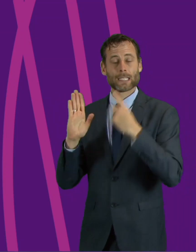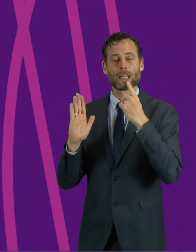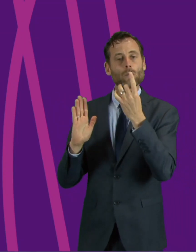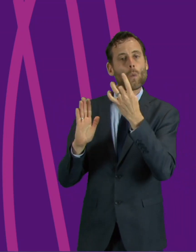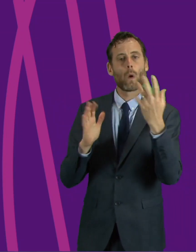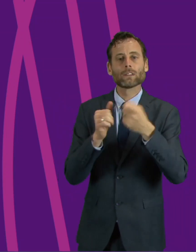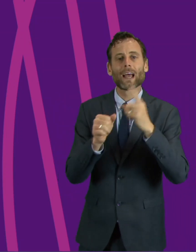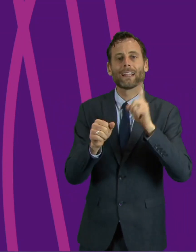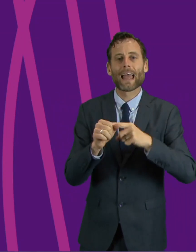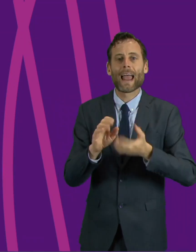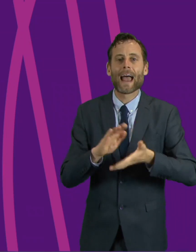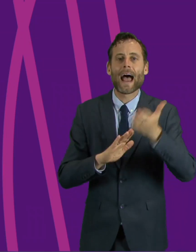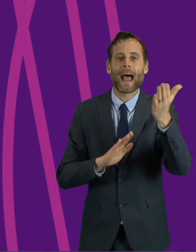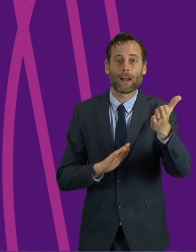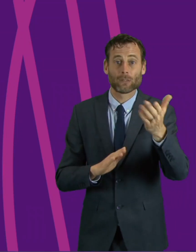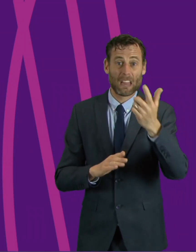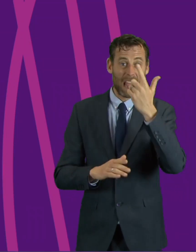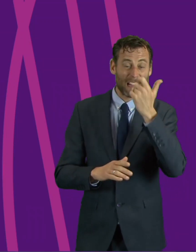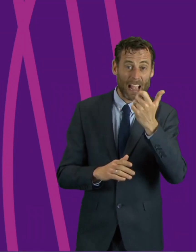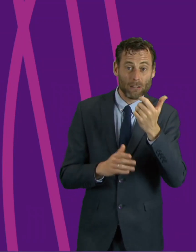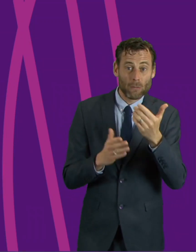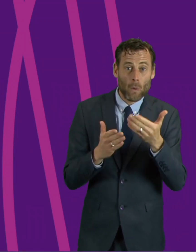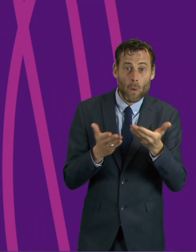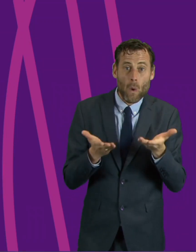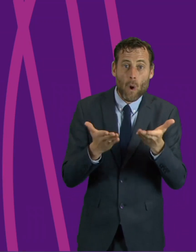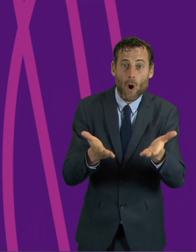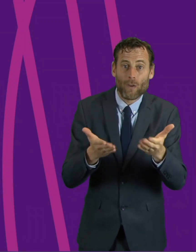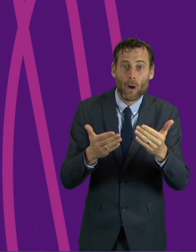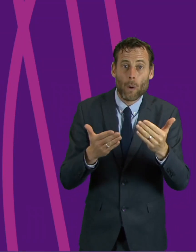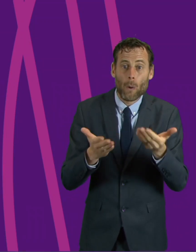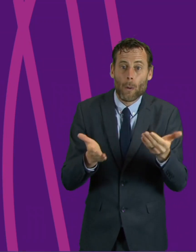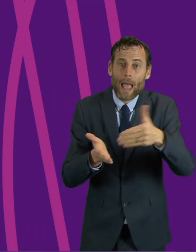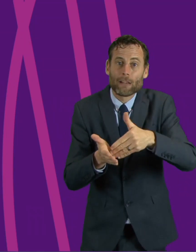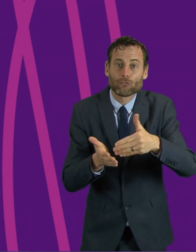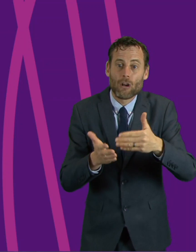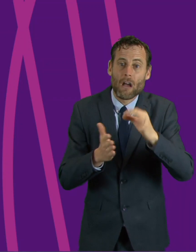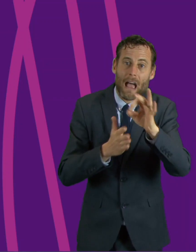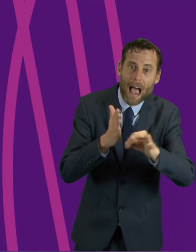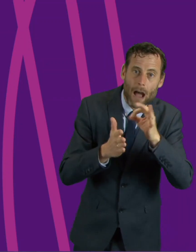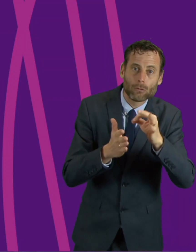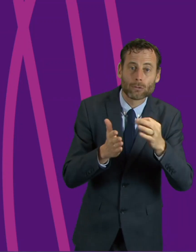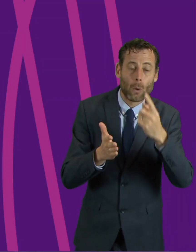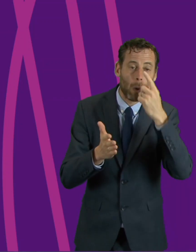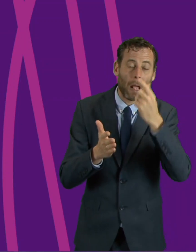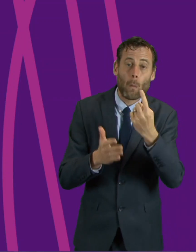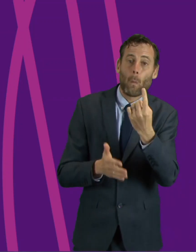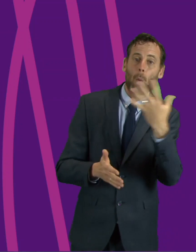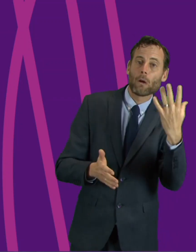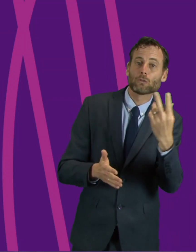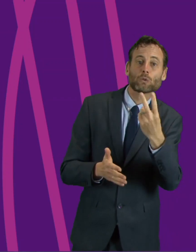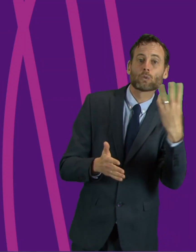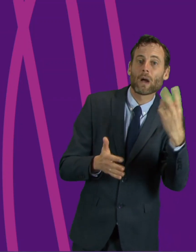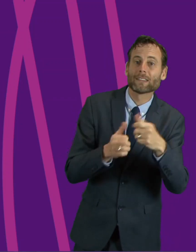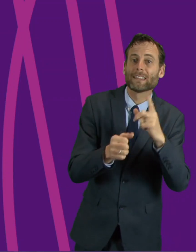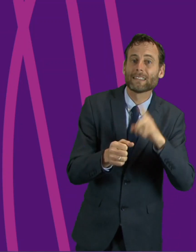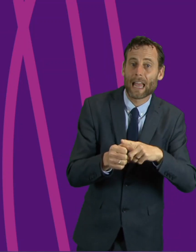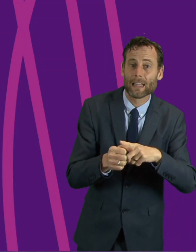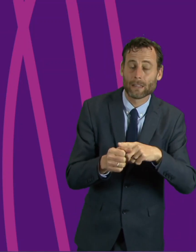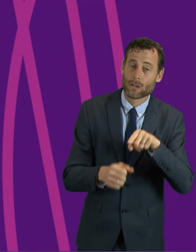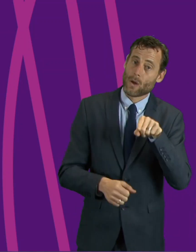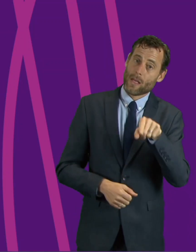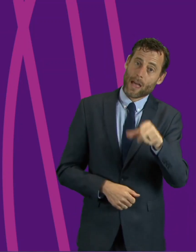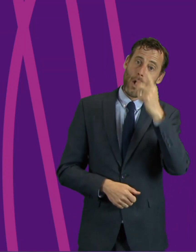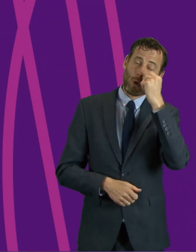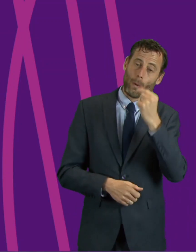day. Could we allow people to do that more than once a day, as long as they continue to comply with social distancing? So that may well be one of the